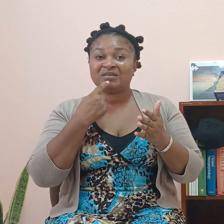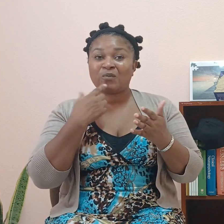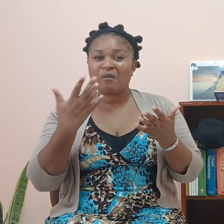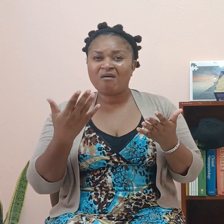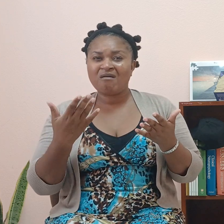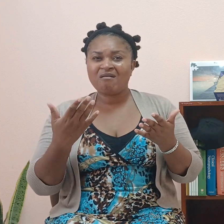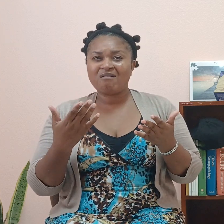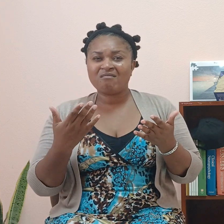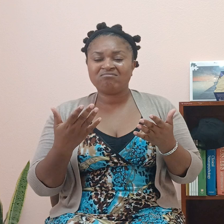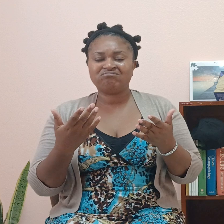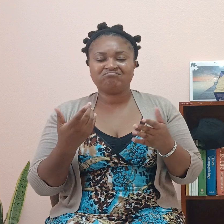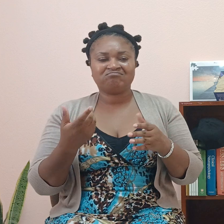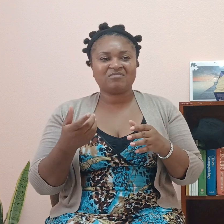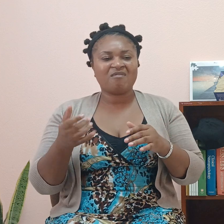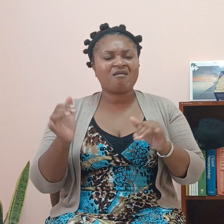Common English Bible.